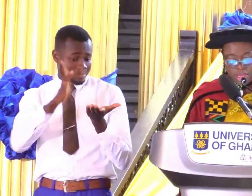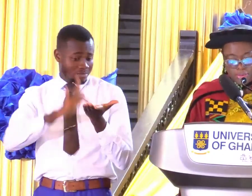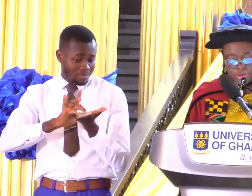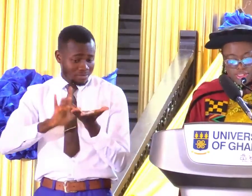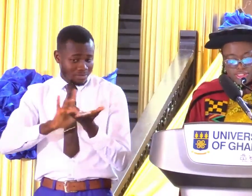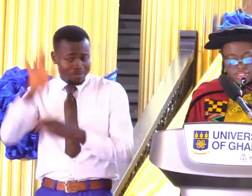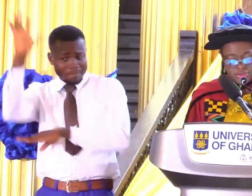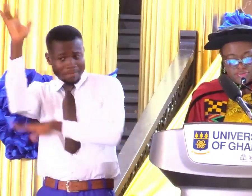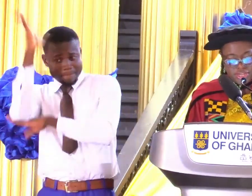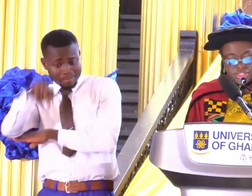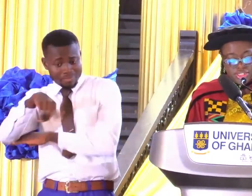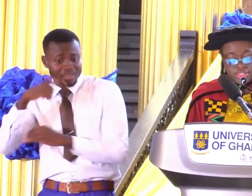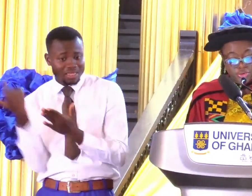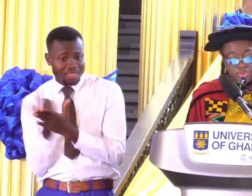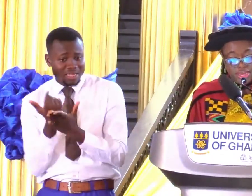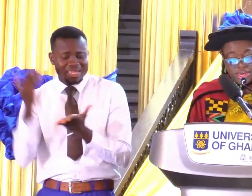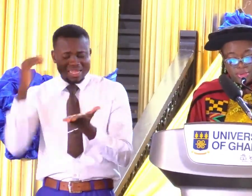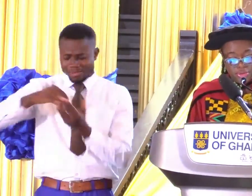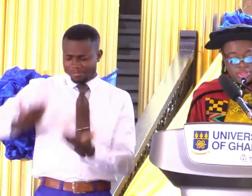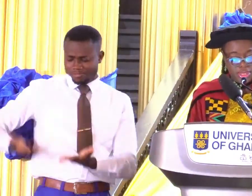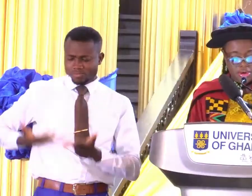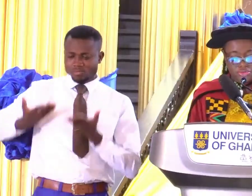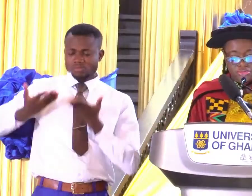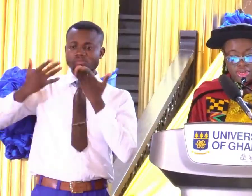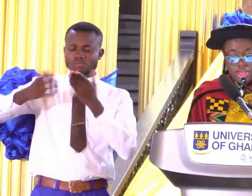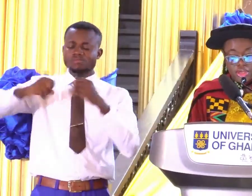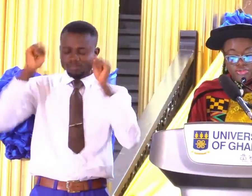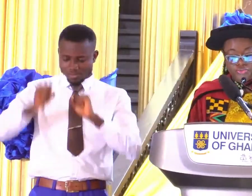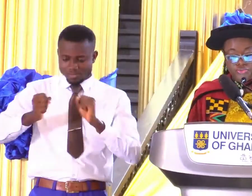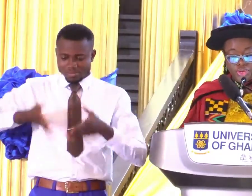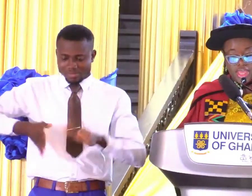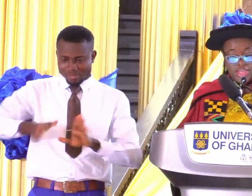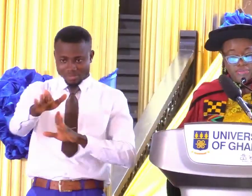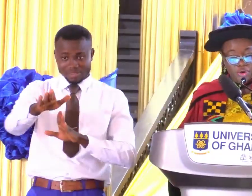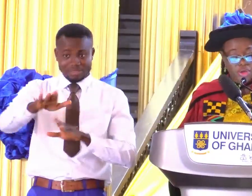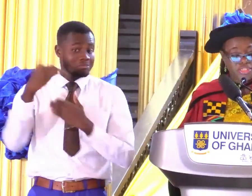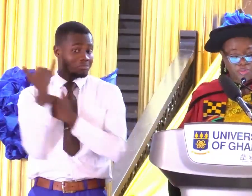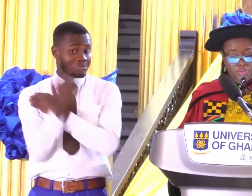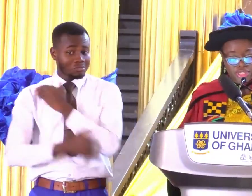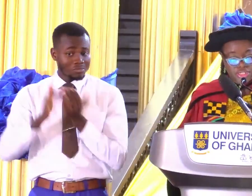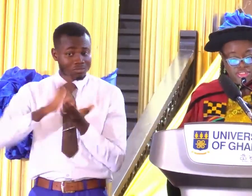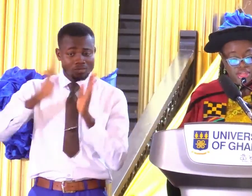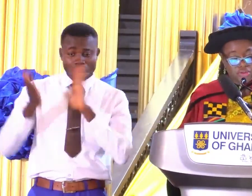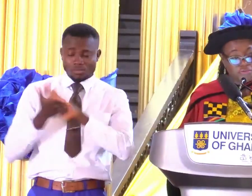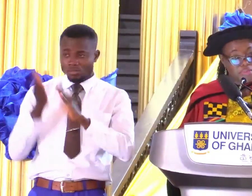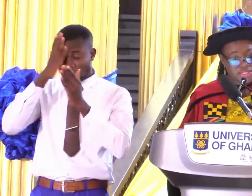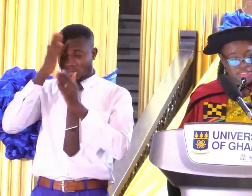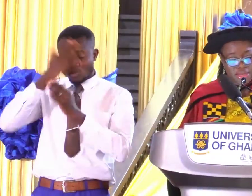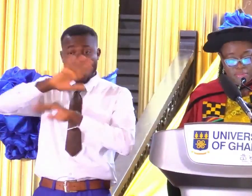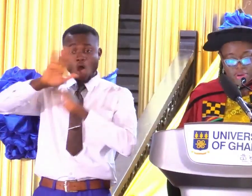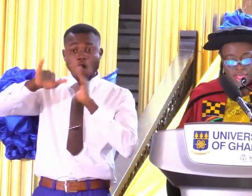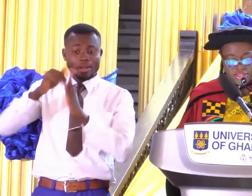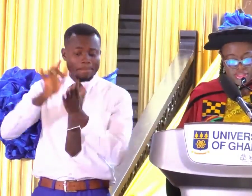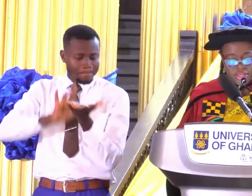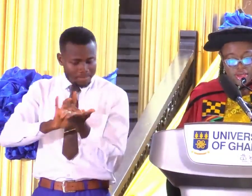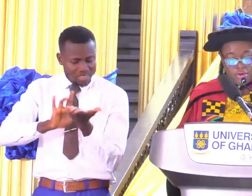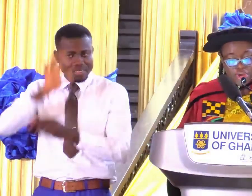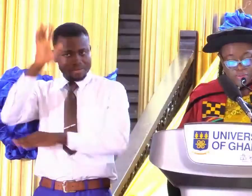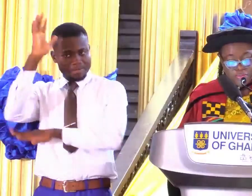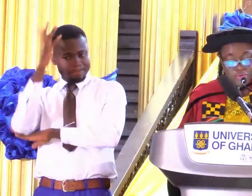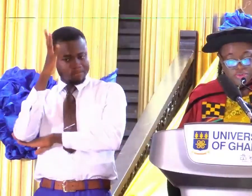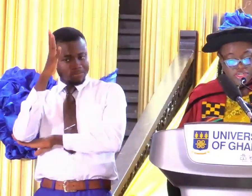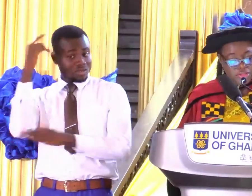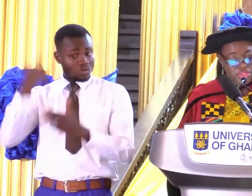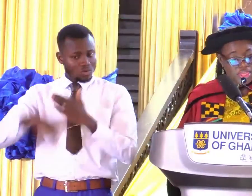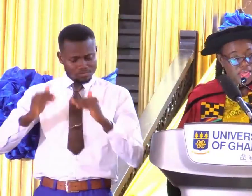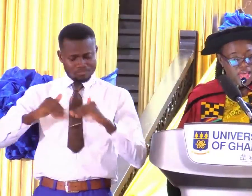recommend policy interventions that will enable the country to fully exploit the potential of medicinal plants for